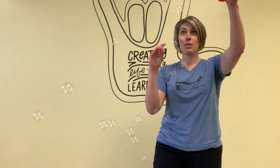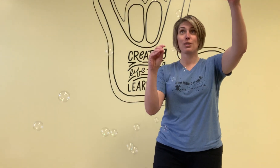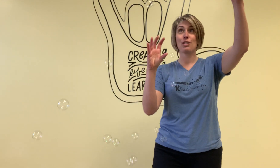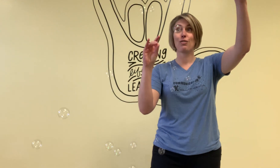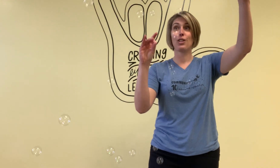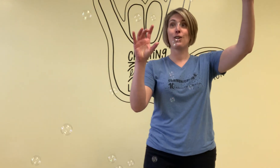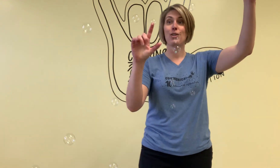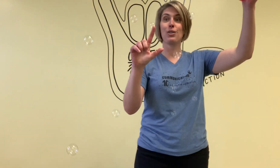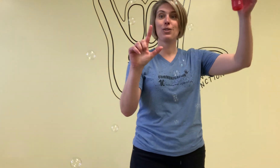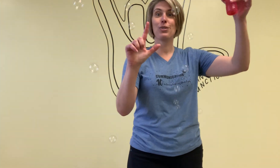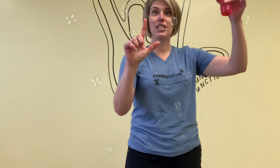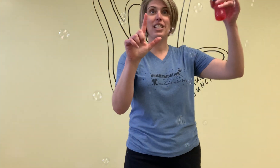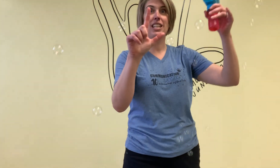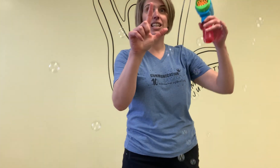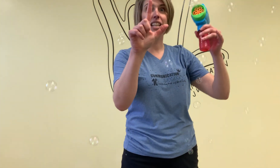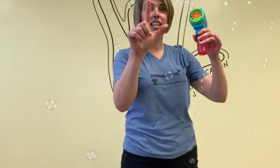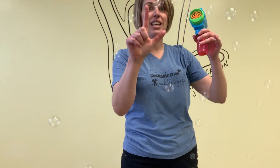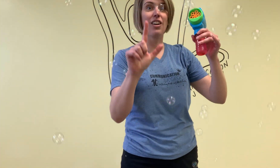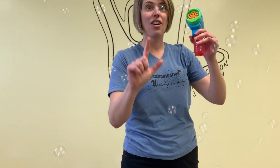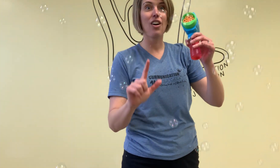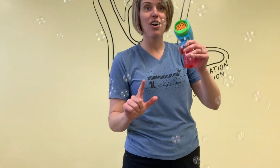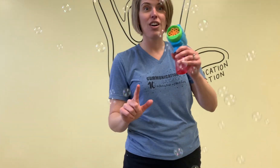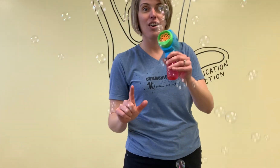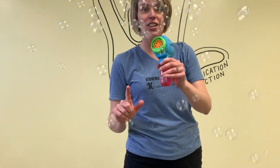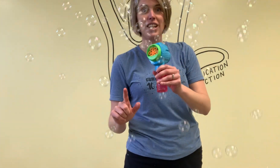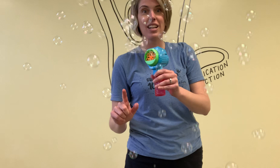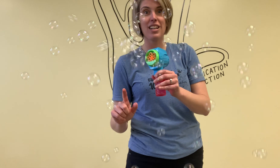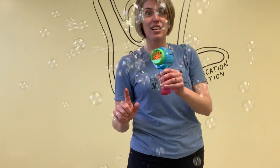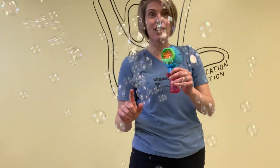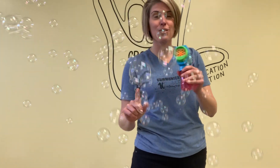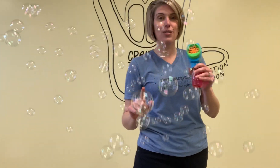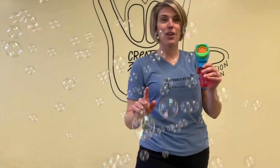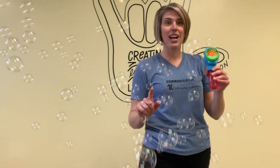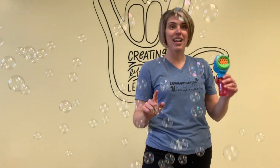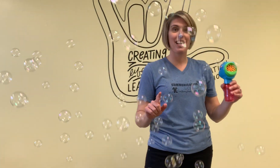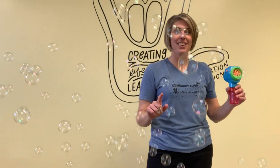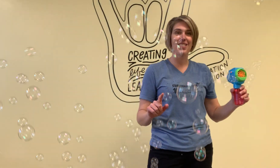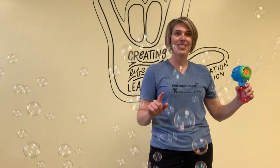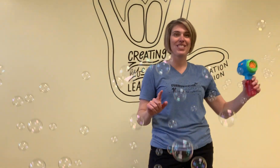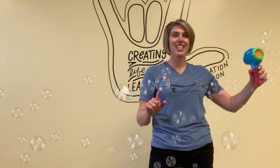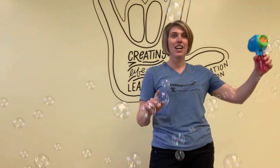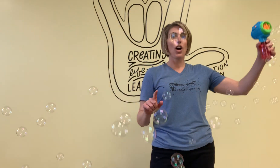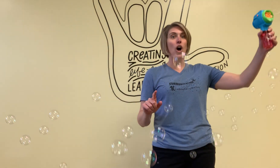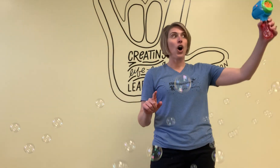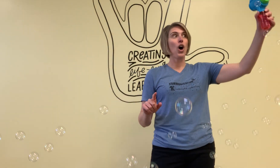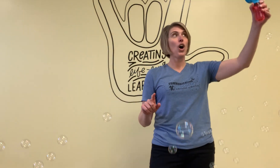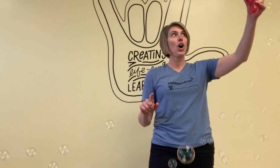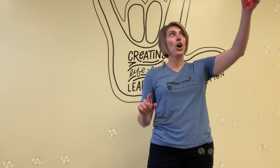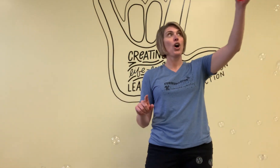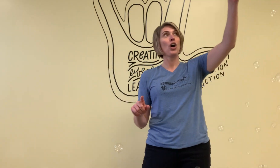Bubbles floating all around, all